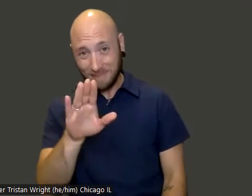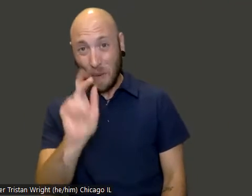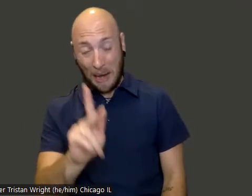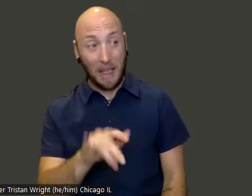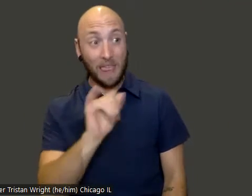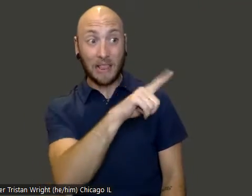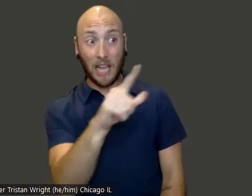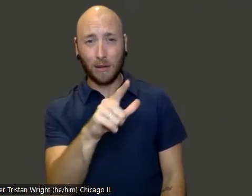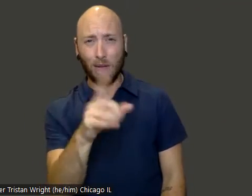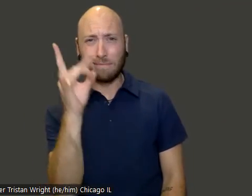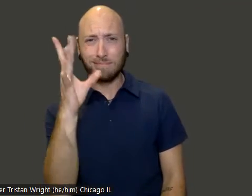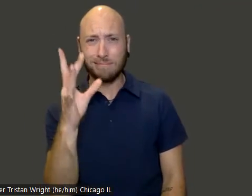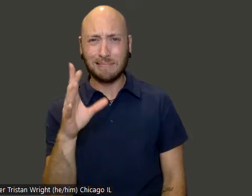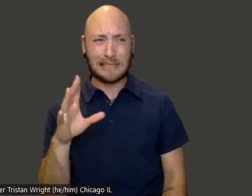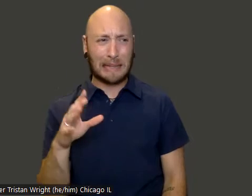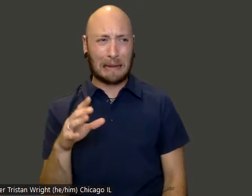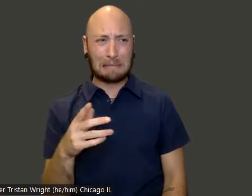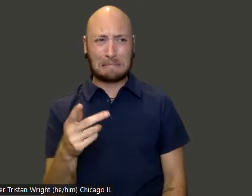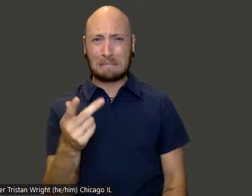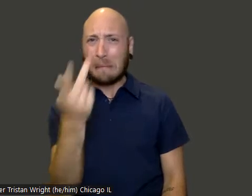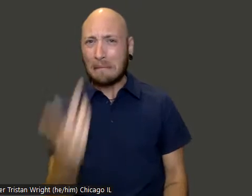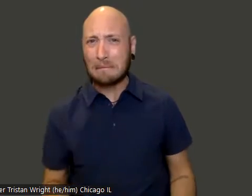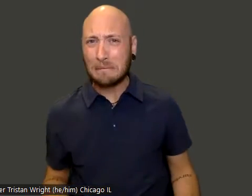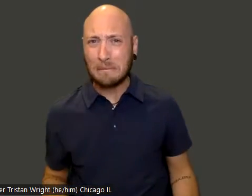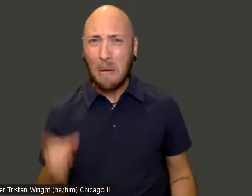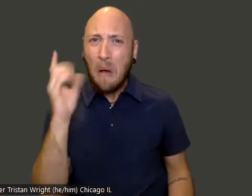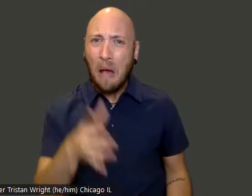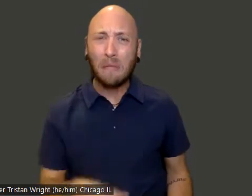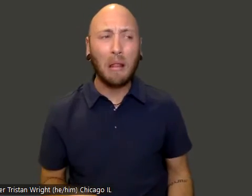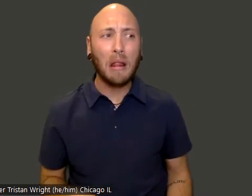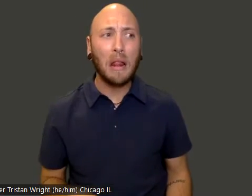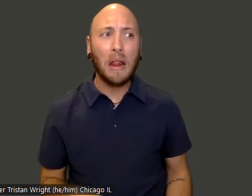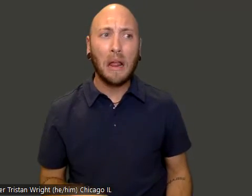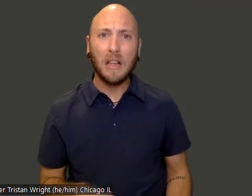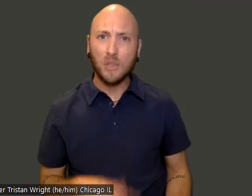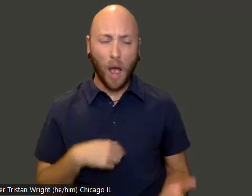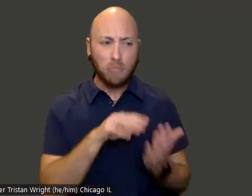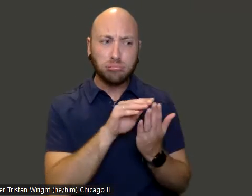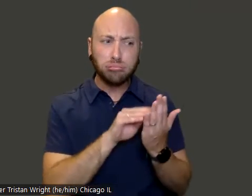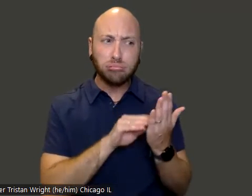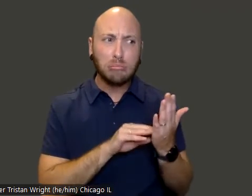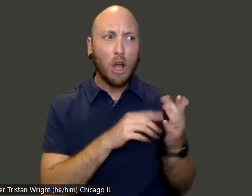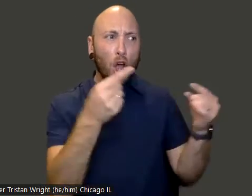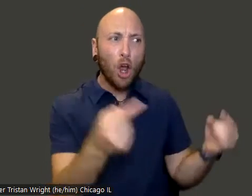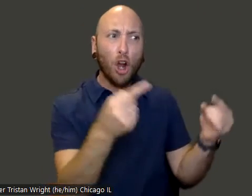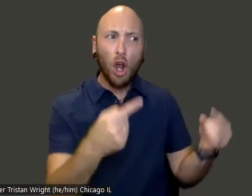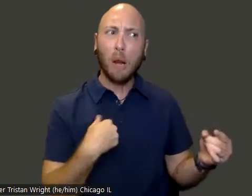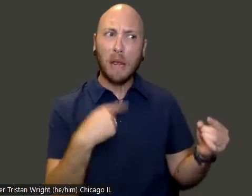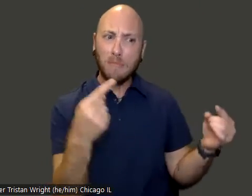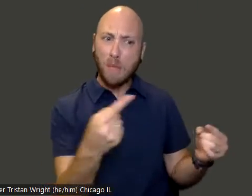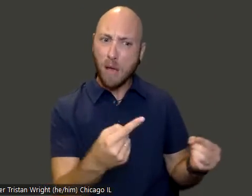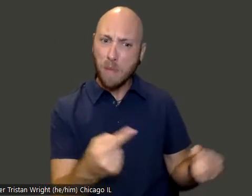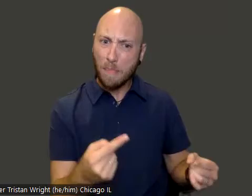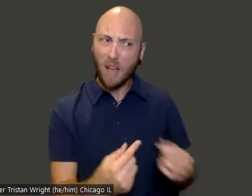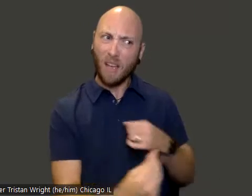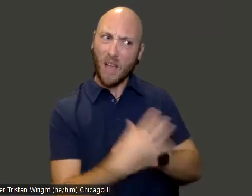right? But I get to look at where my mistakes are. Where am I to blame in this resentment?